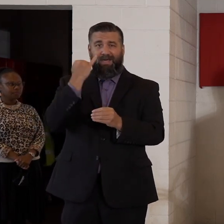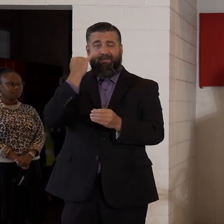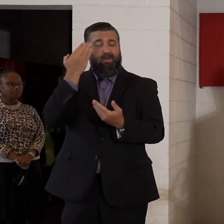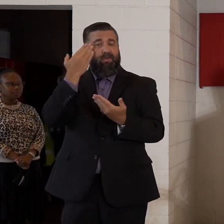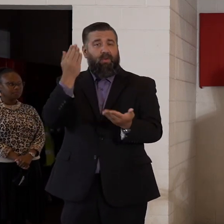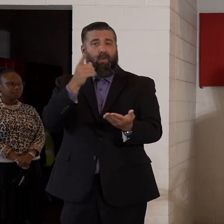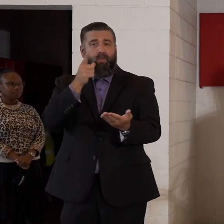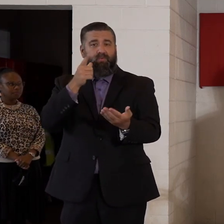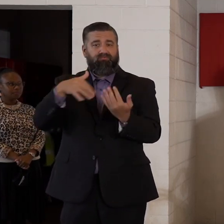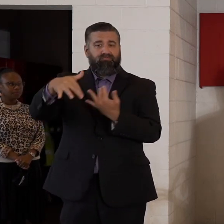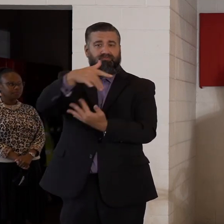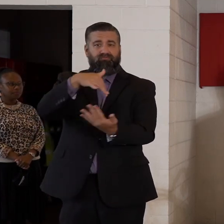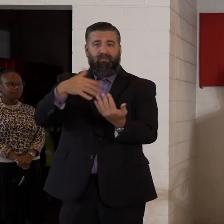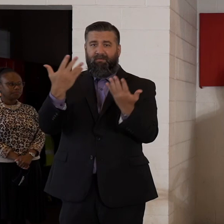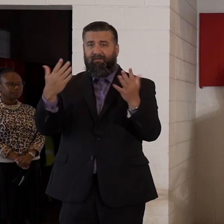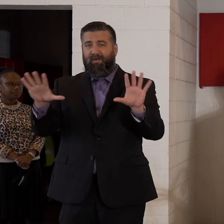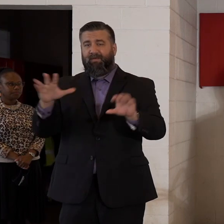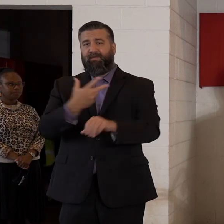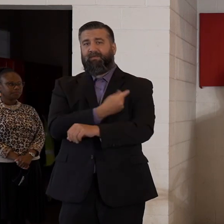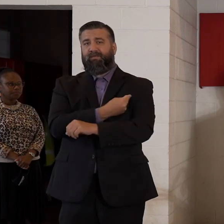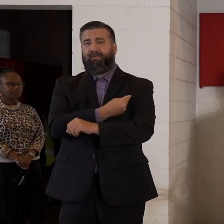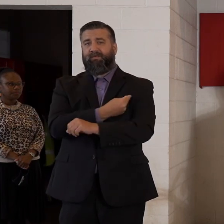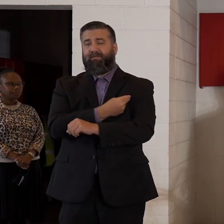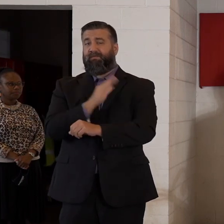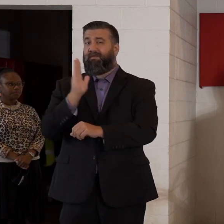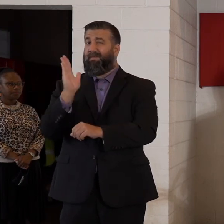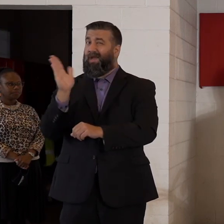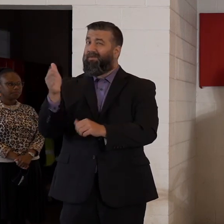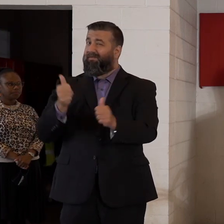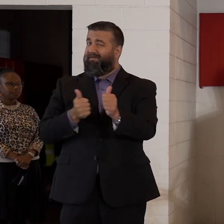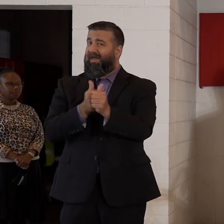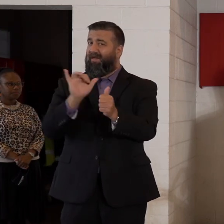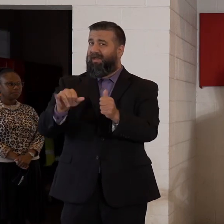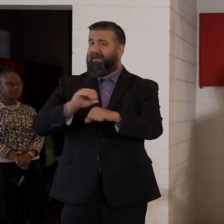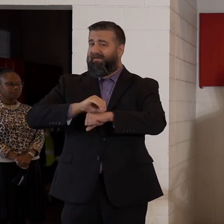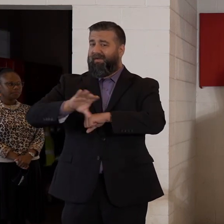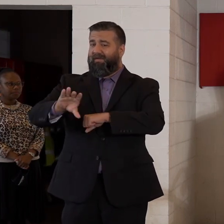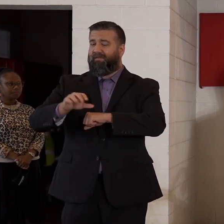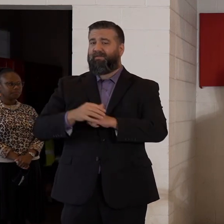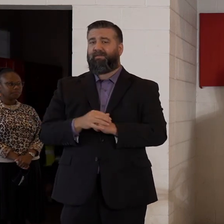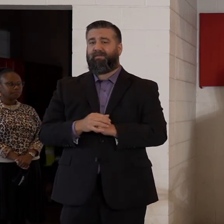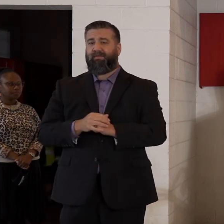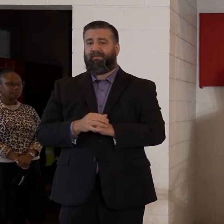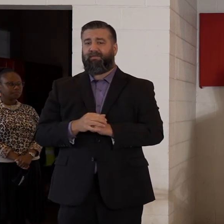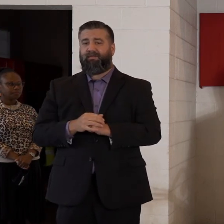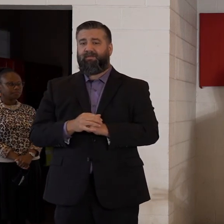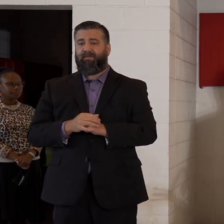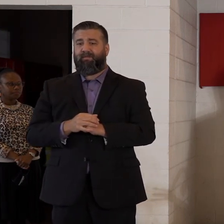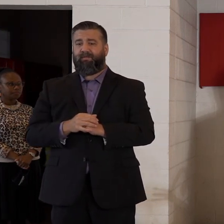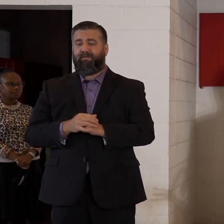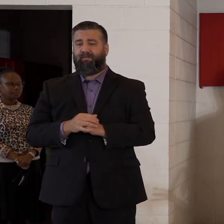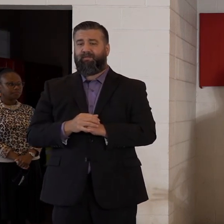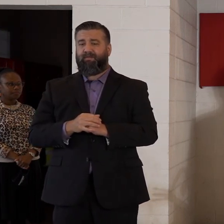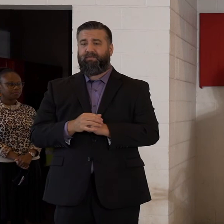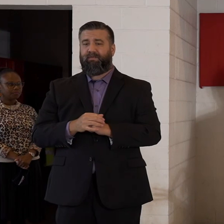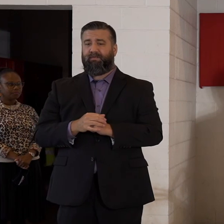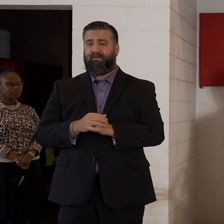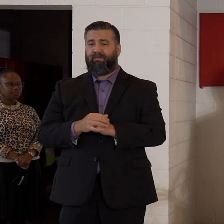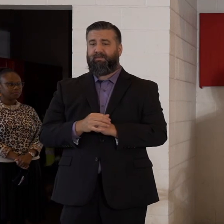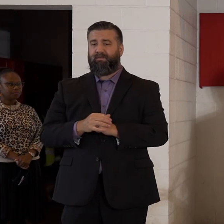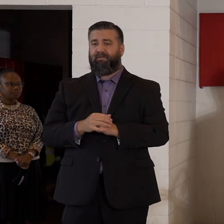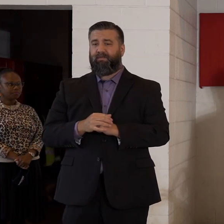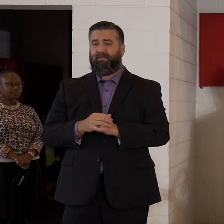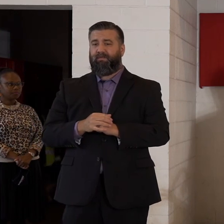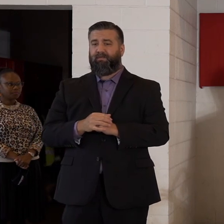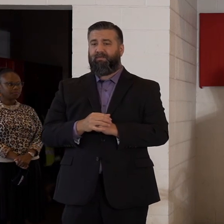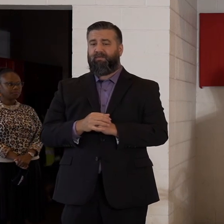status of those around you. And I would follow that advice. We'll talk about other